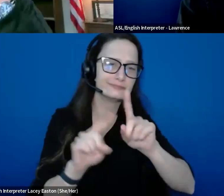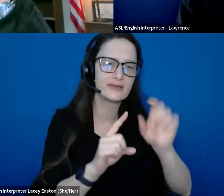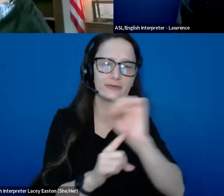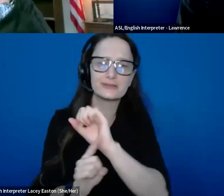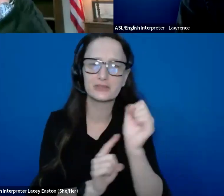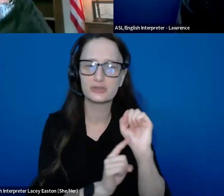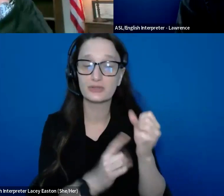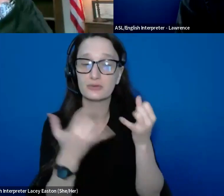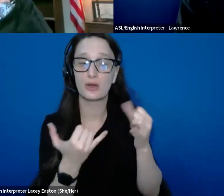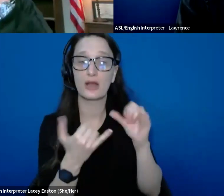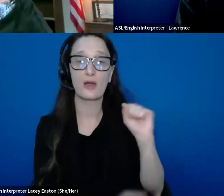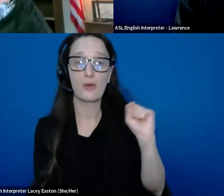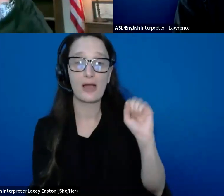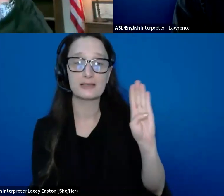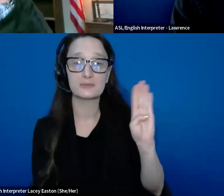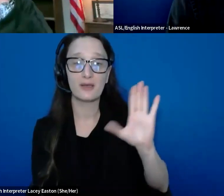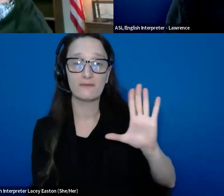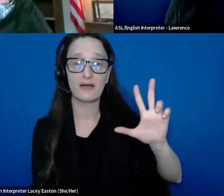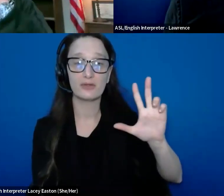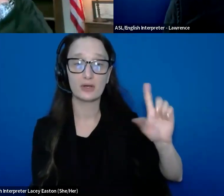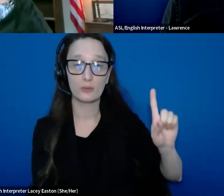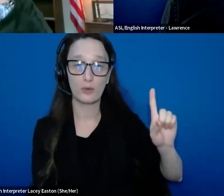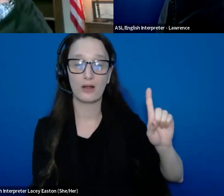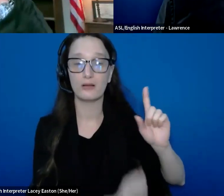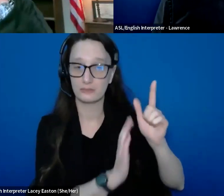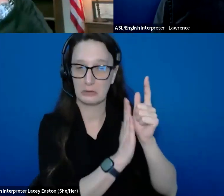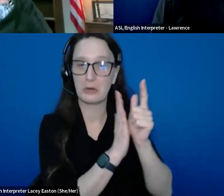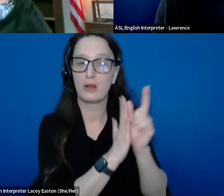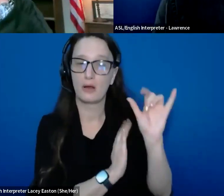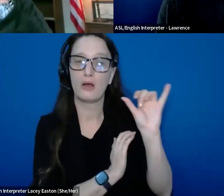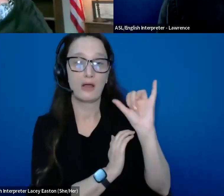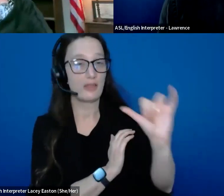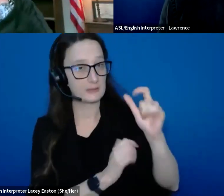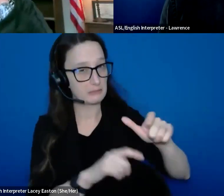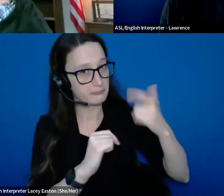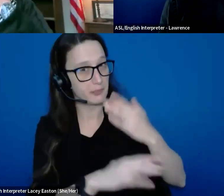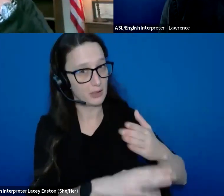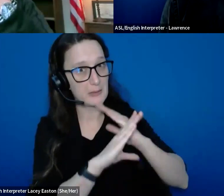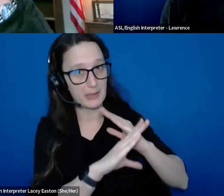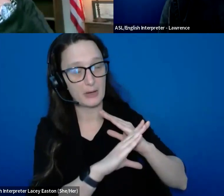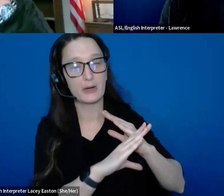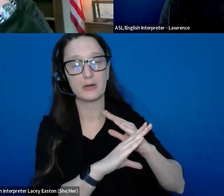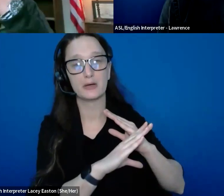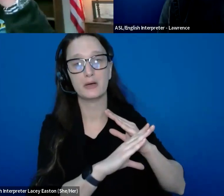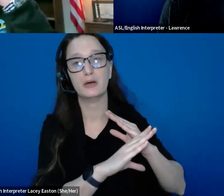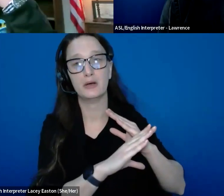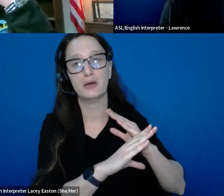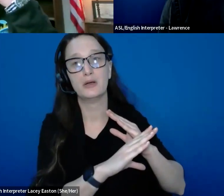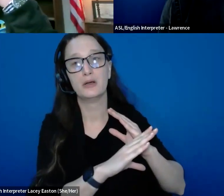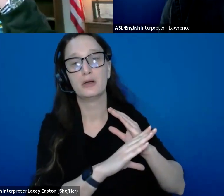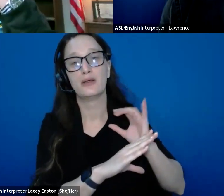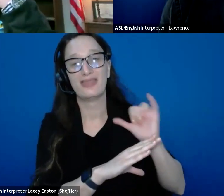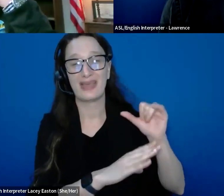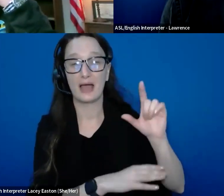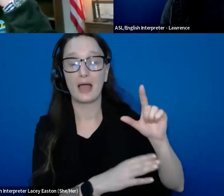SB 531 has been a big barrier that is a bill that